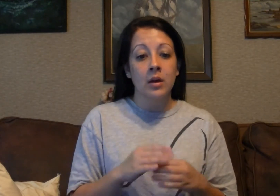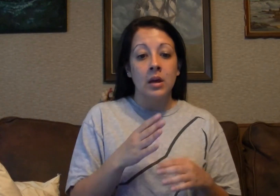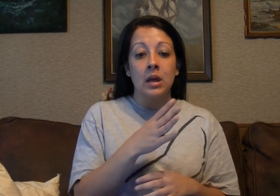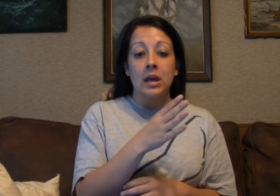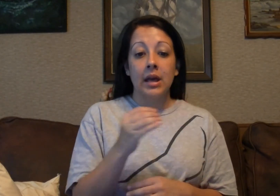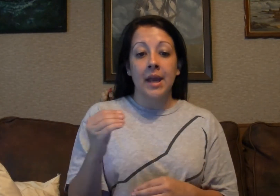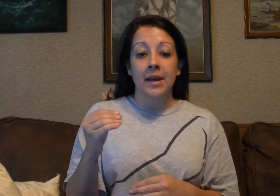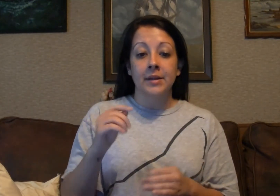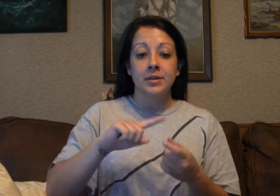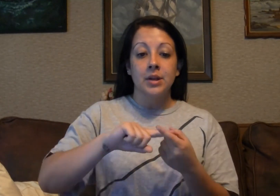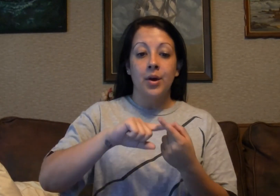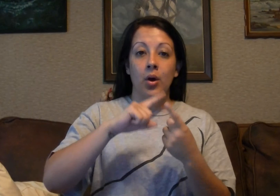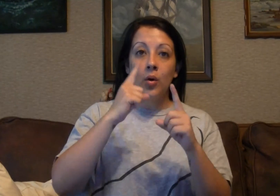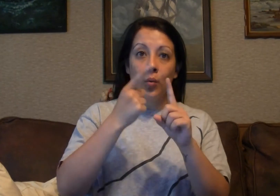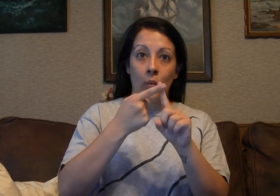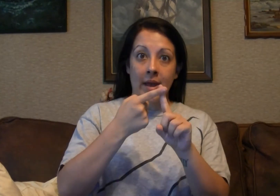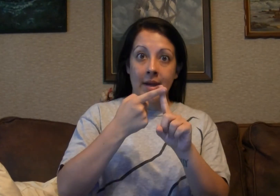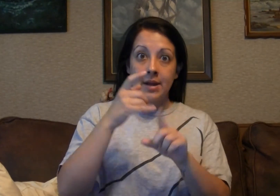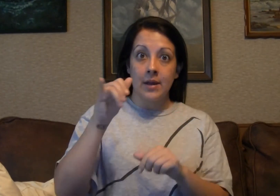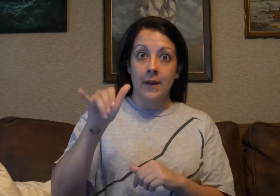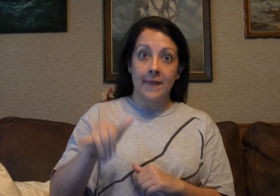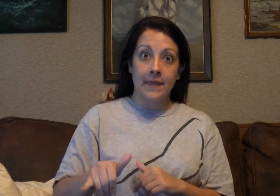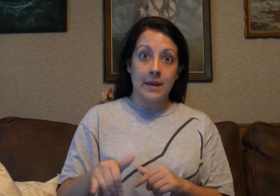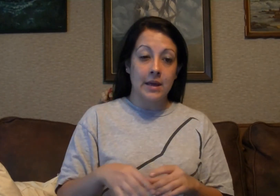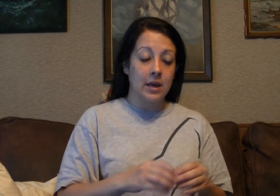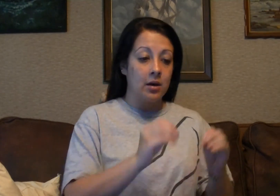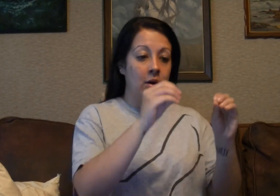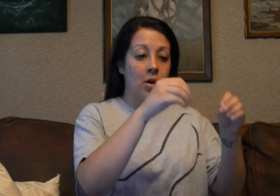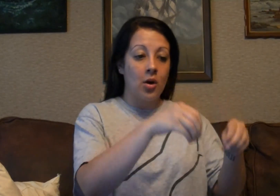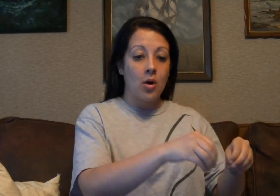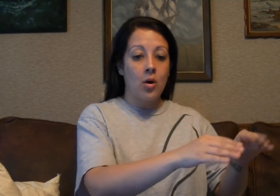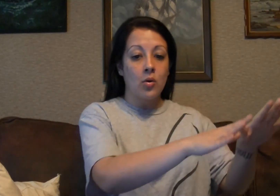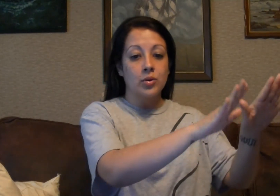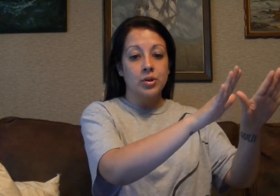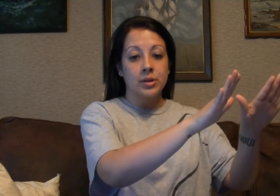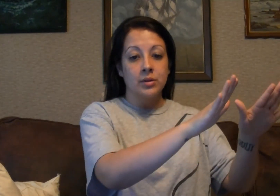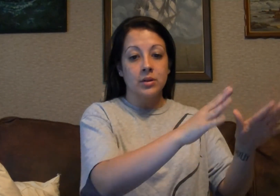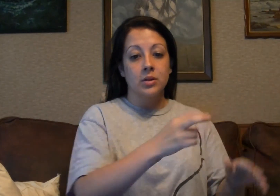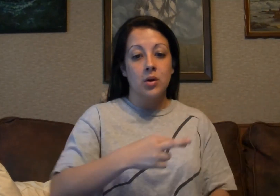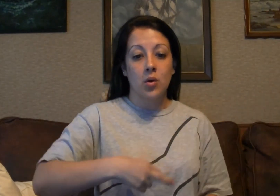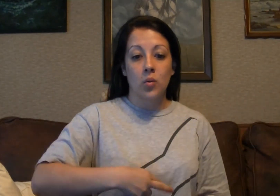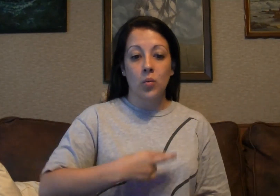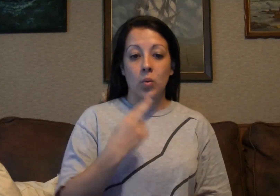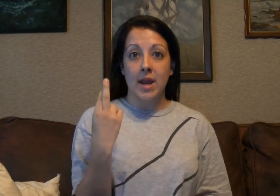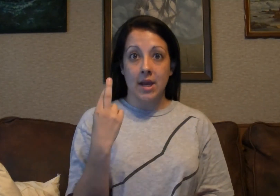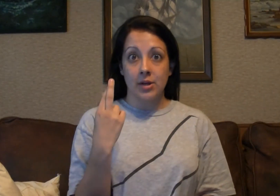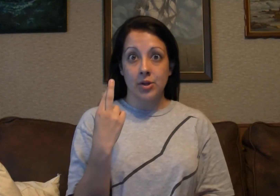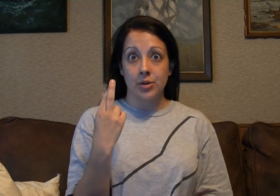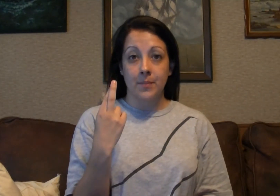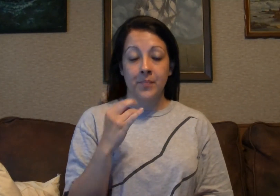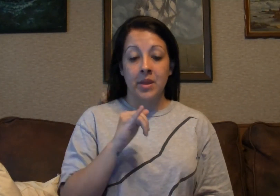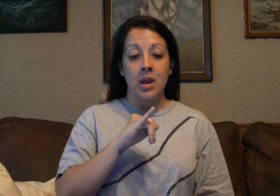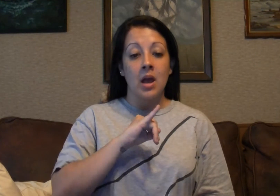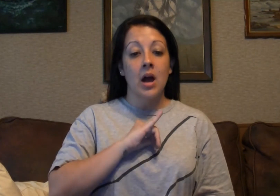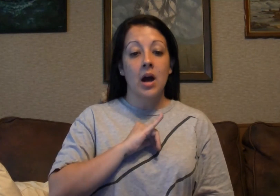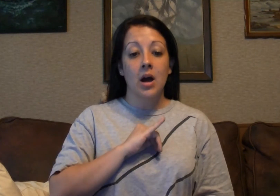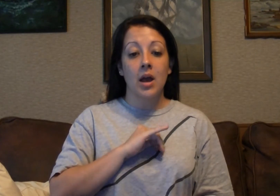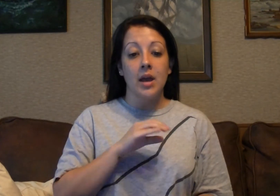And when the oceans rage. I